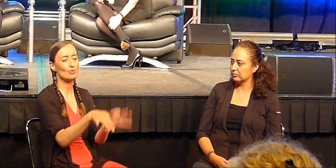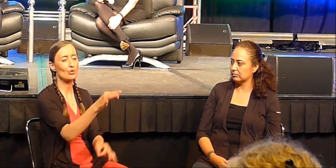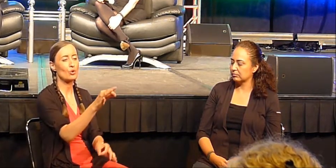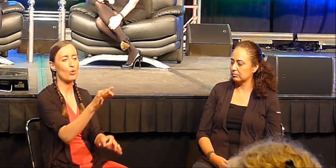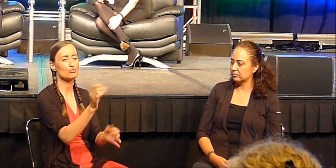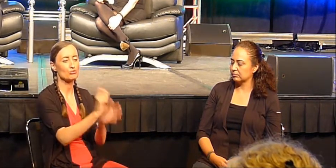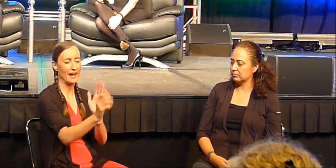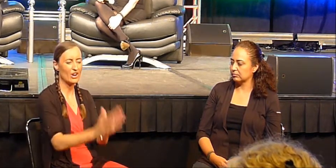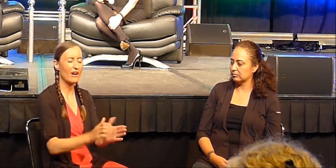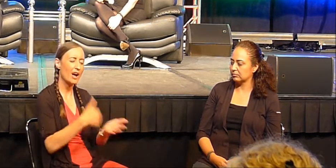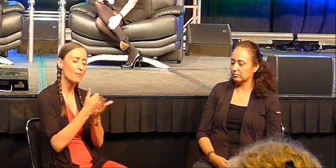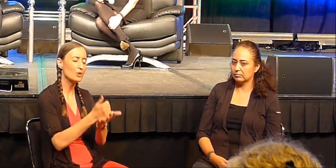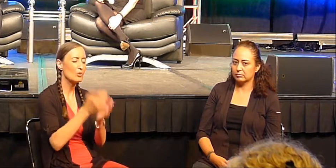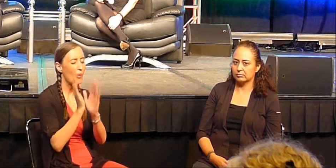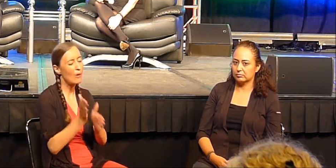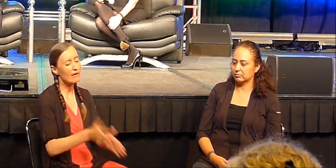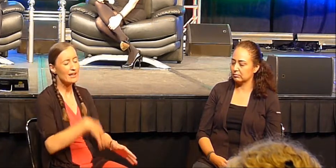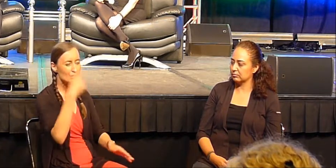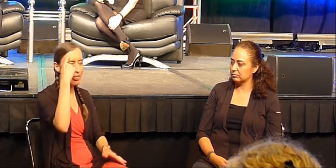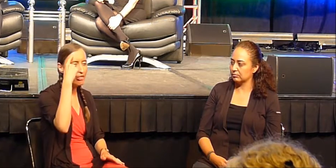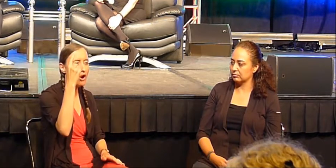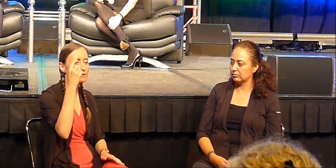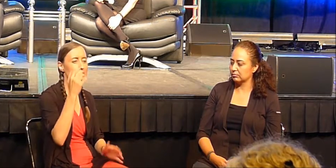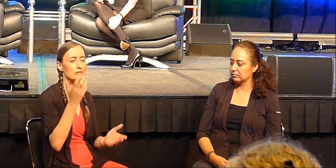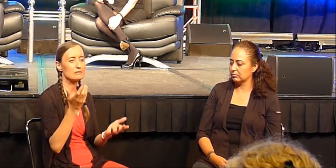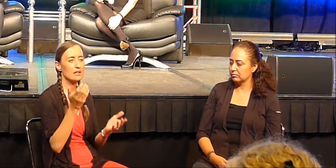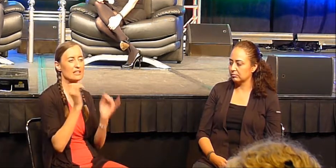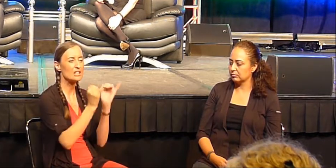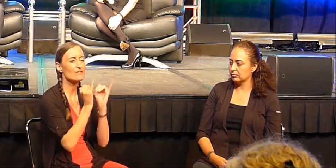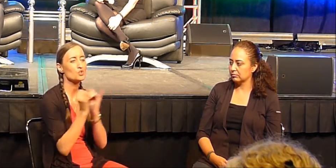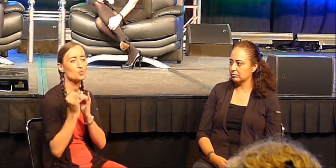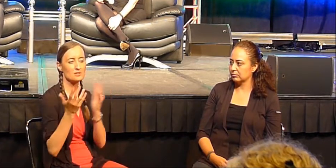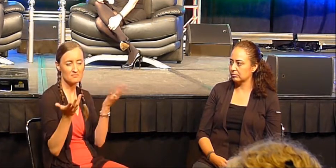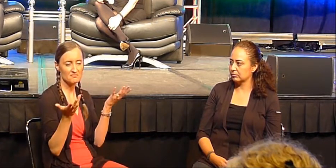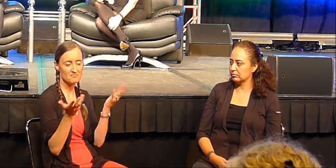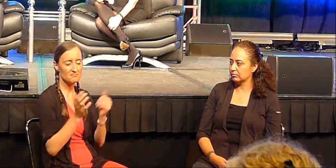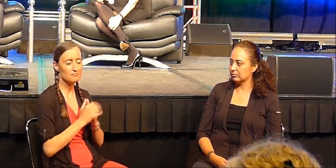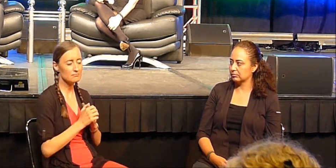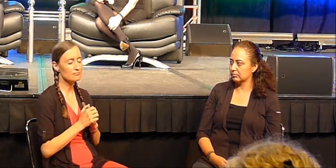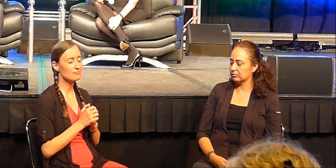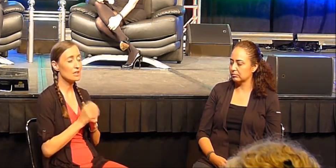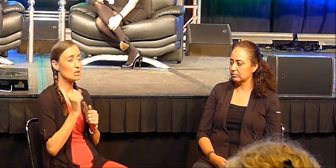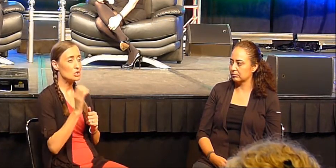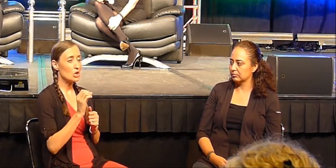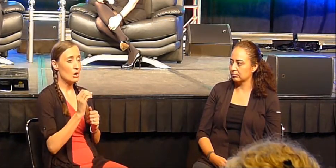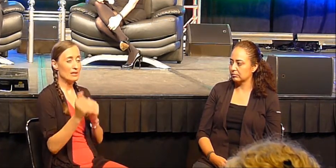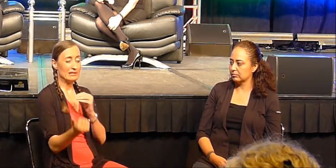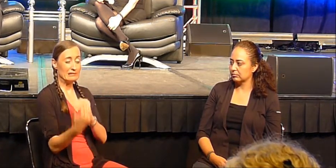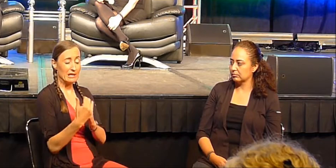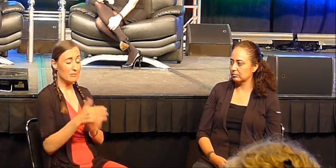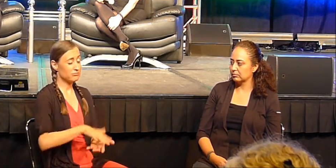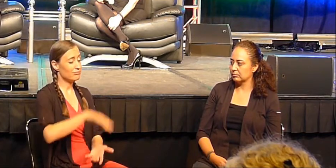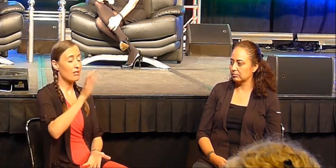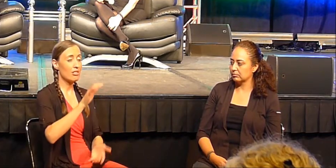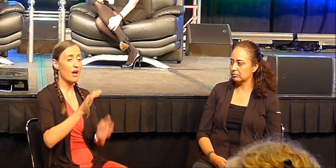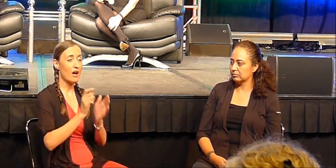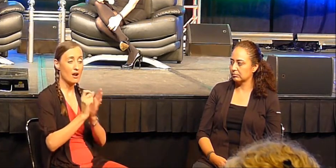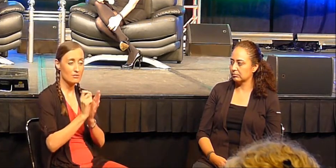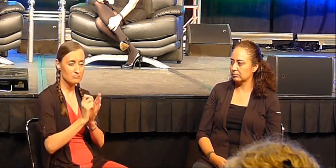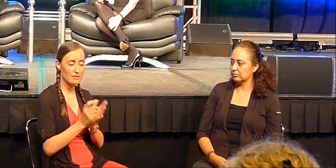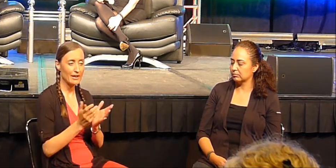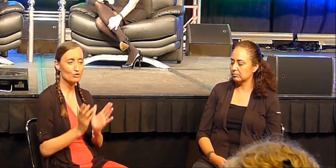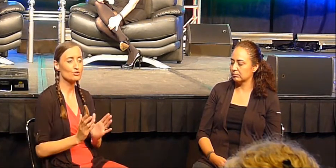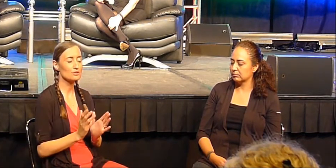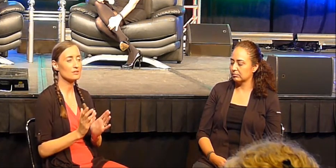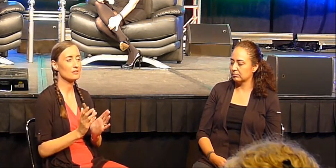her organize your thoughts and the interviews and everything. And so they sent me a lot of writers, and I found this one